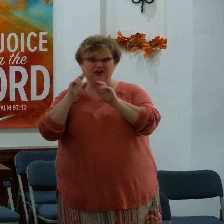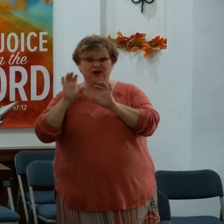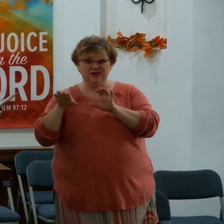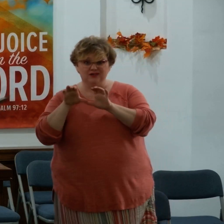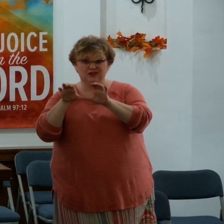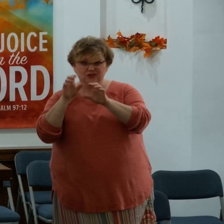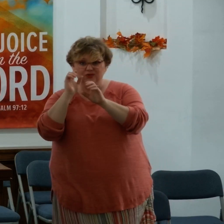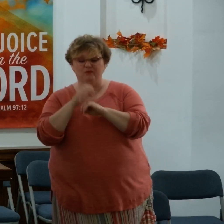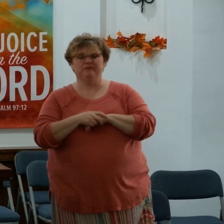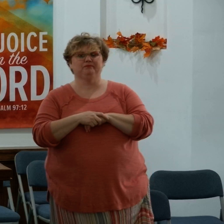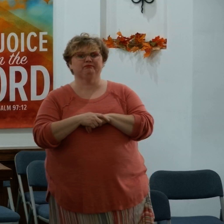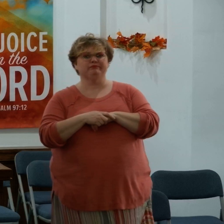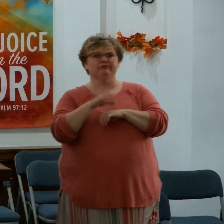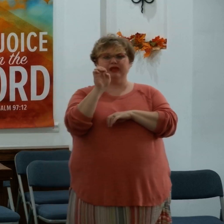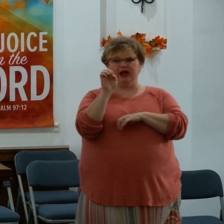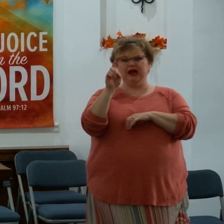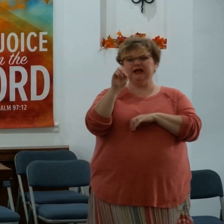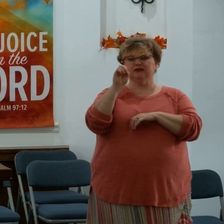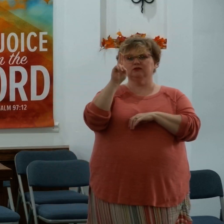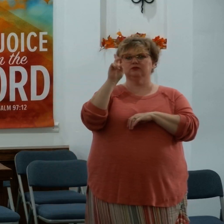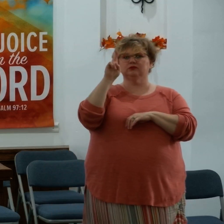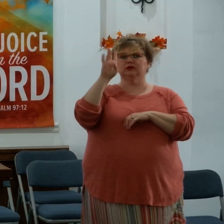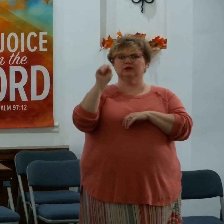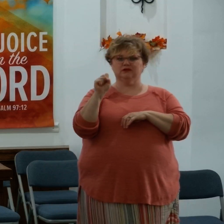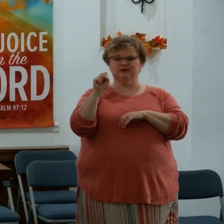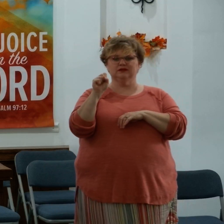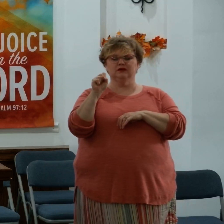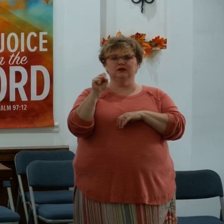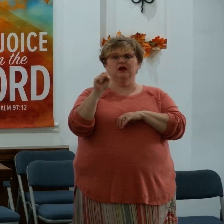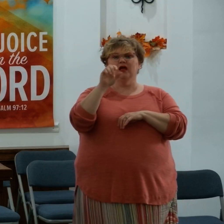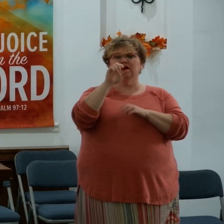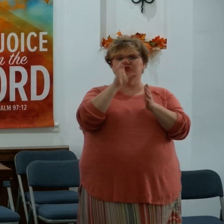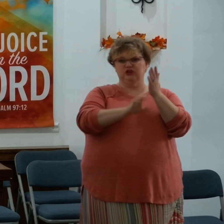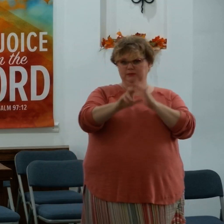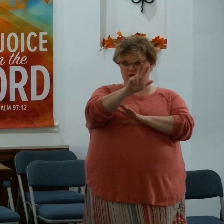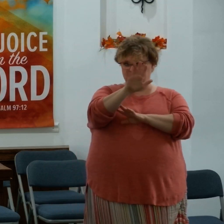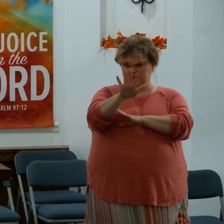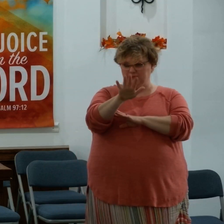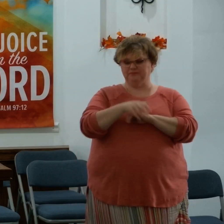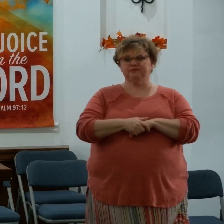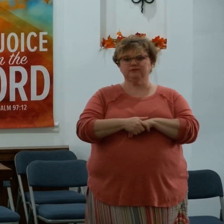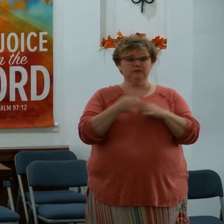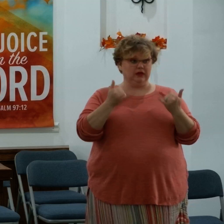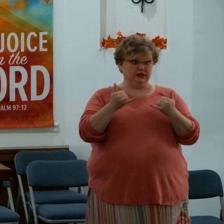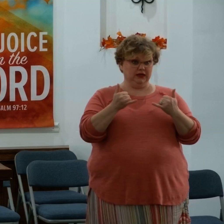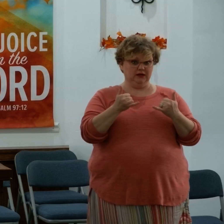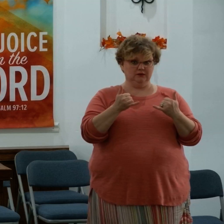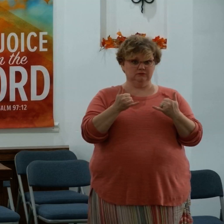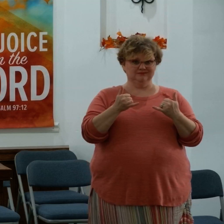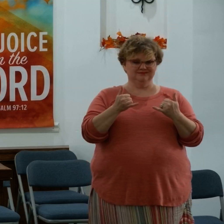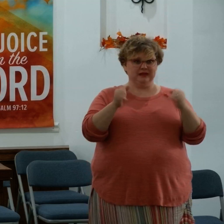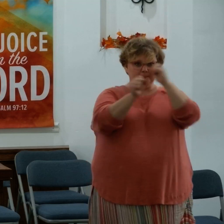Exodus chapter 35, if you've got your Bibles open to Exodus 35. Now let me set the scene for